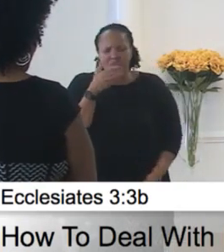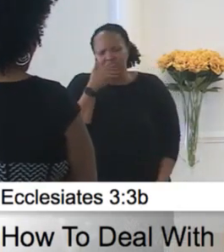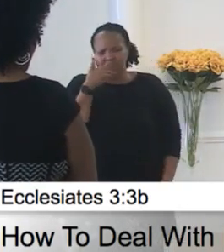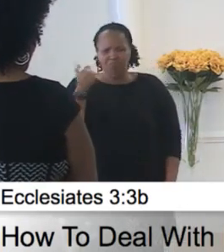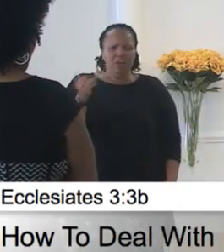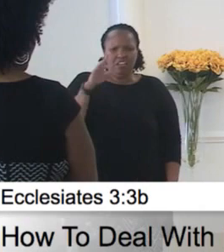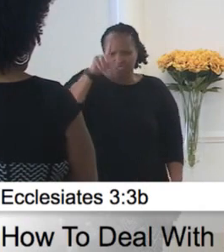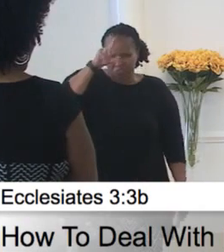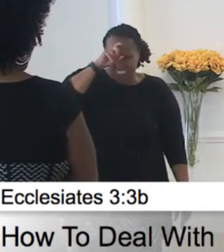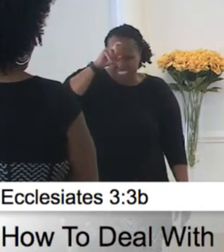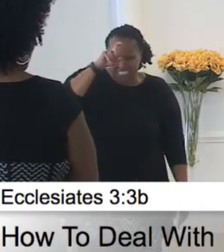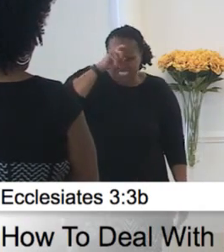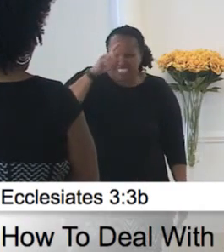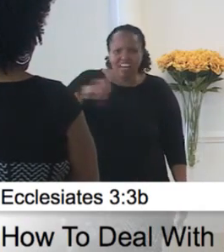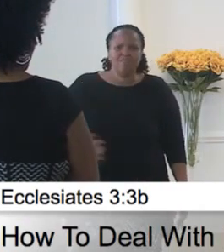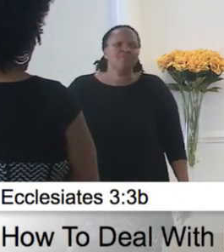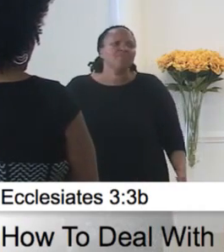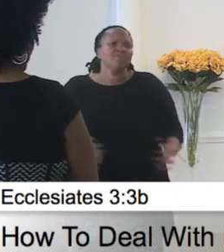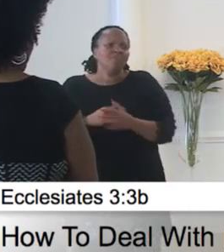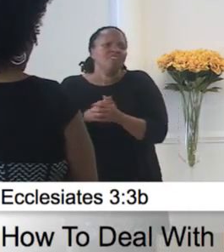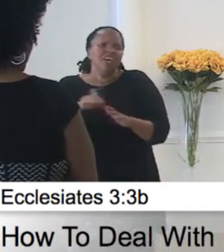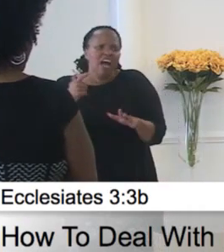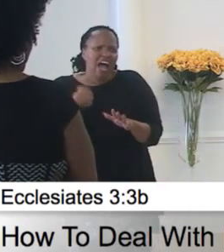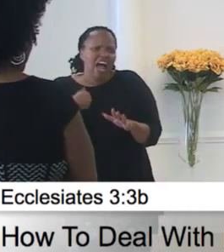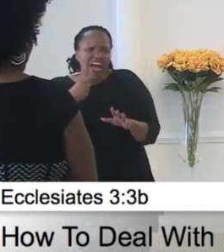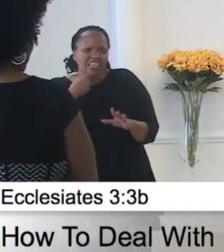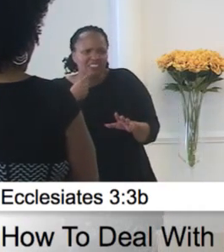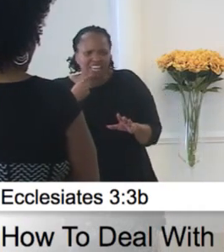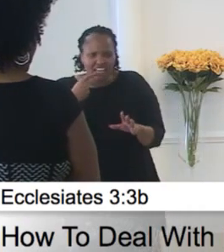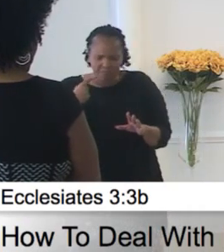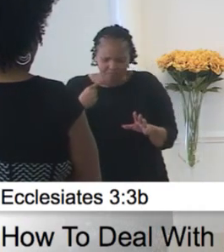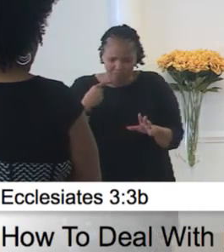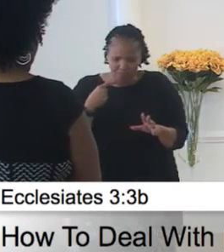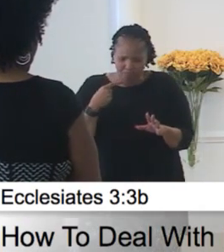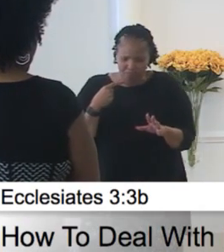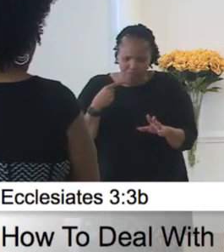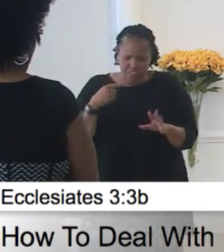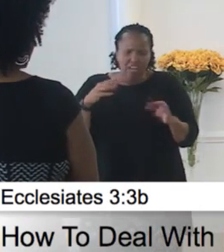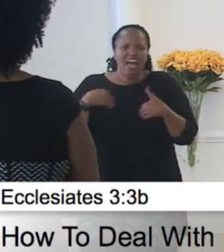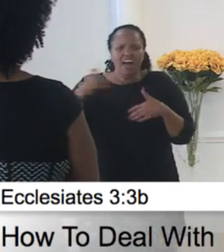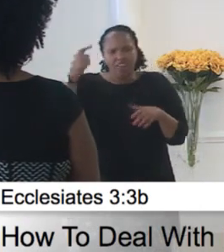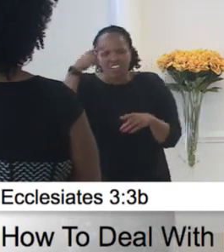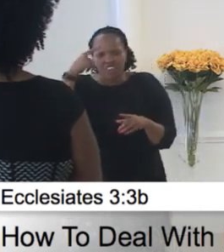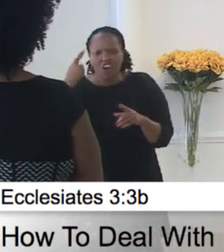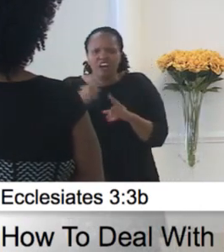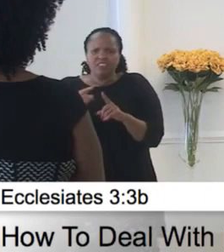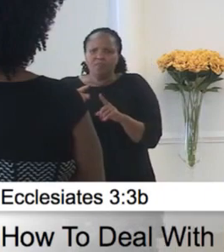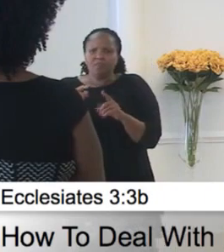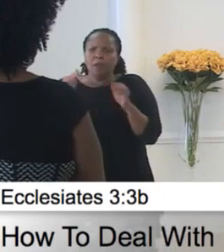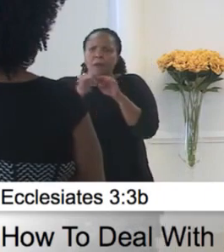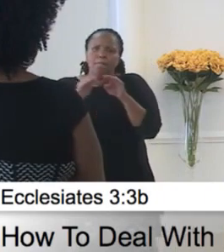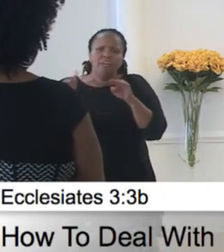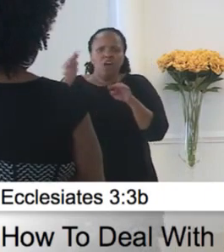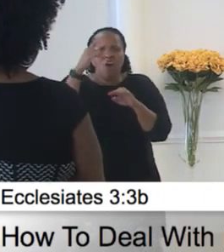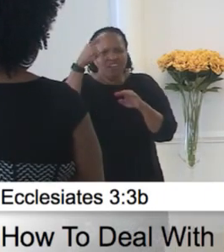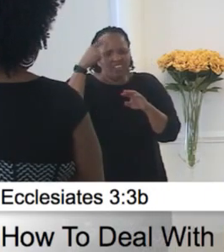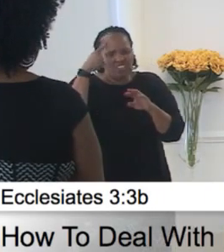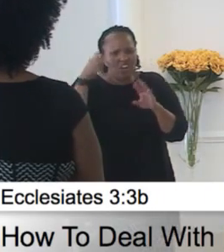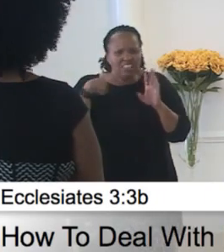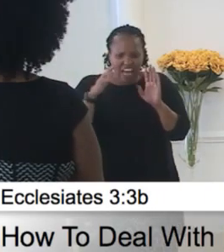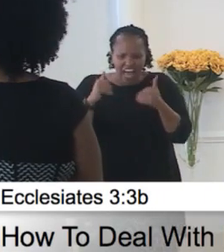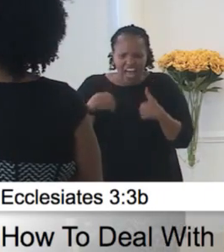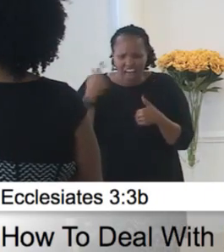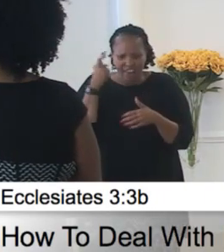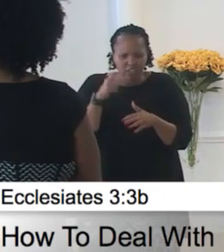And dislodge what I am saying and have a thought for me beyond the thoughts I have for